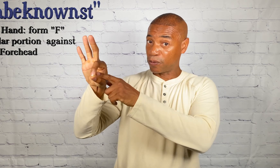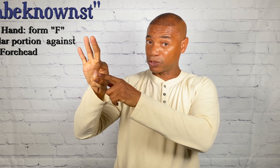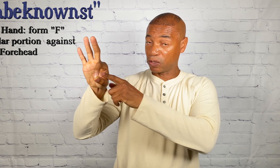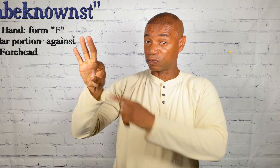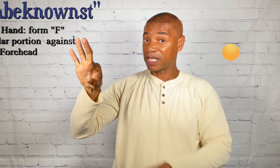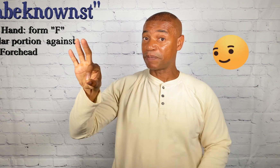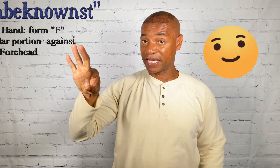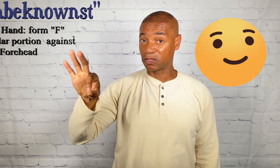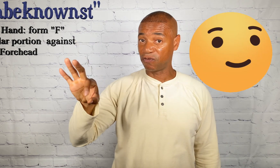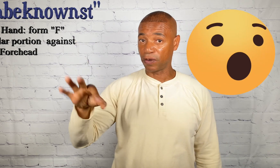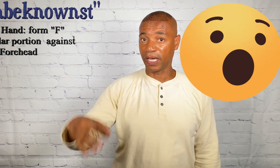portion goes right up against the forehead.